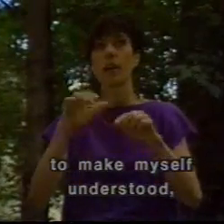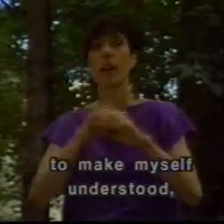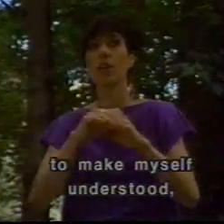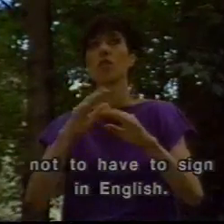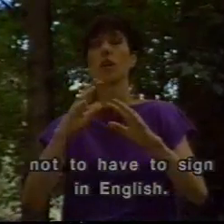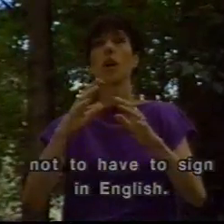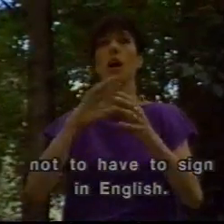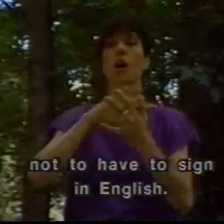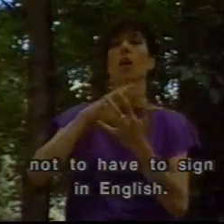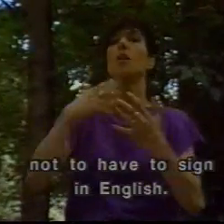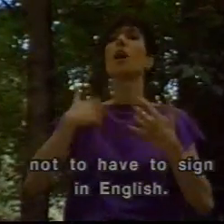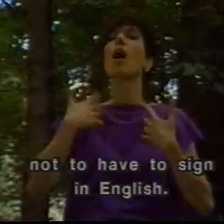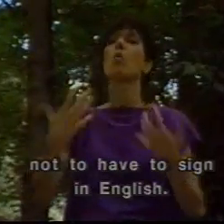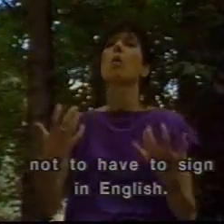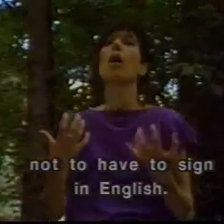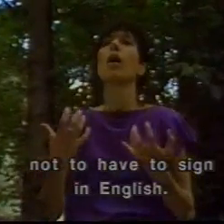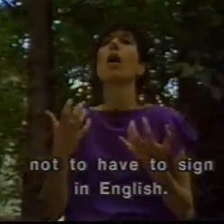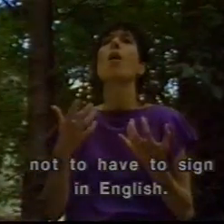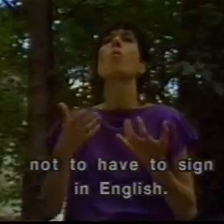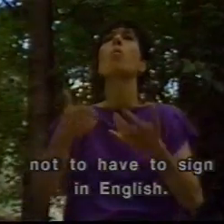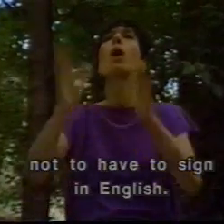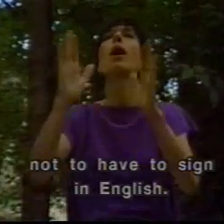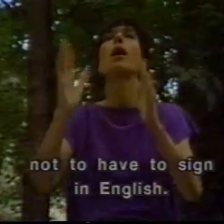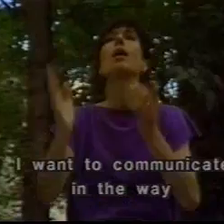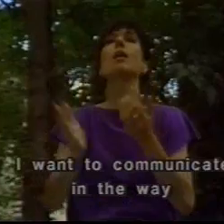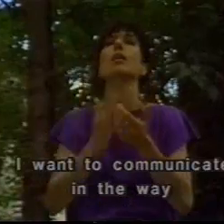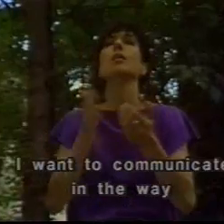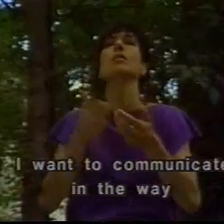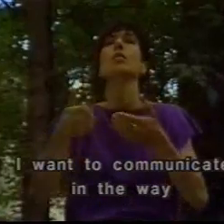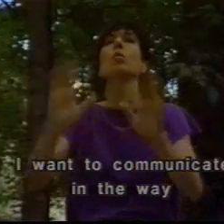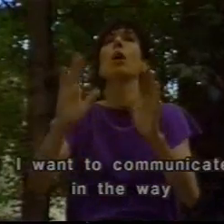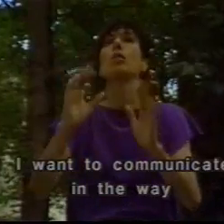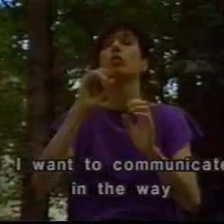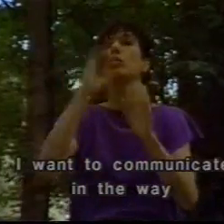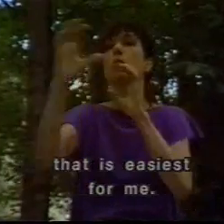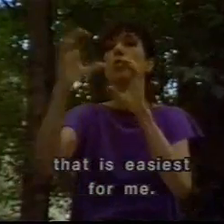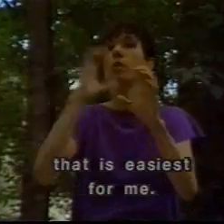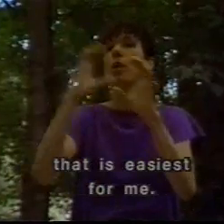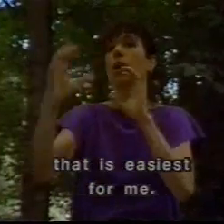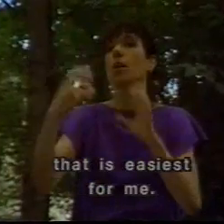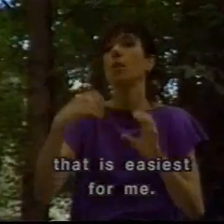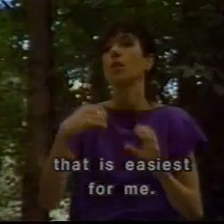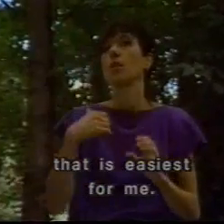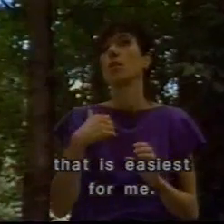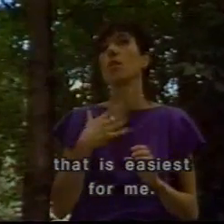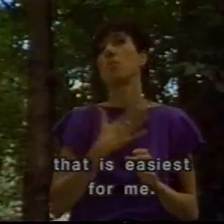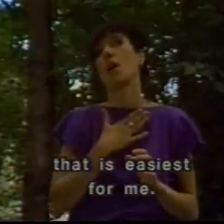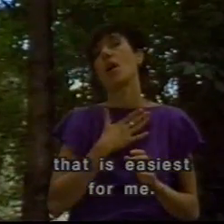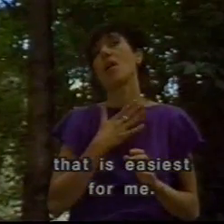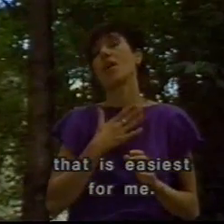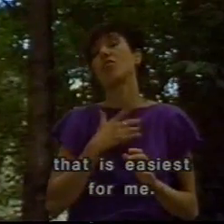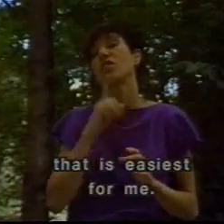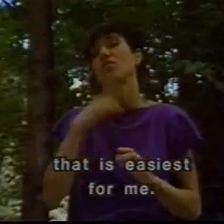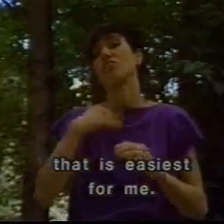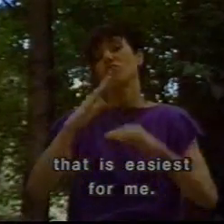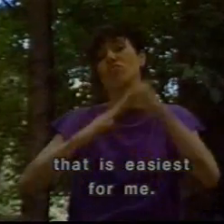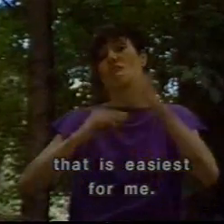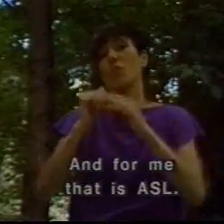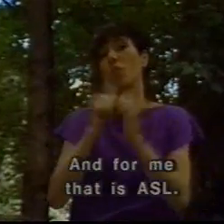not to have to sign in English. I want to communicate in the way that's easiest for me. And for me,